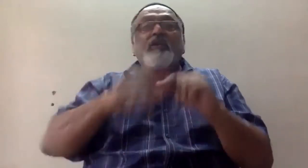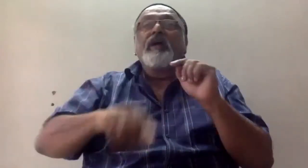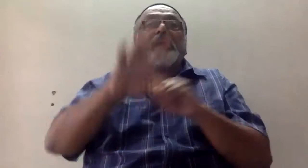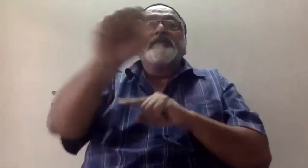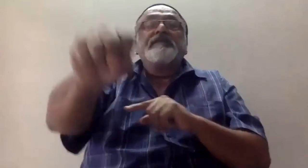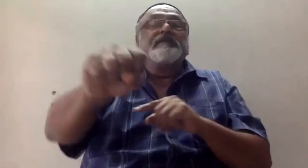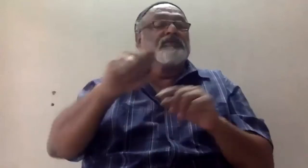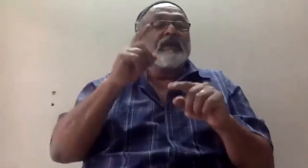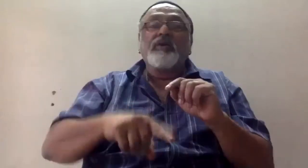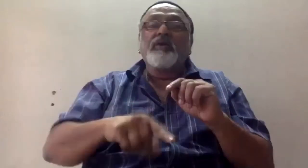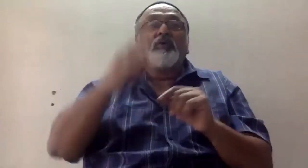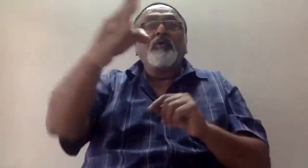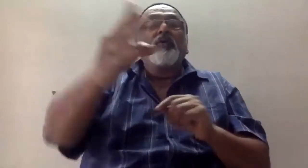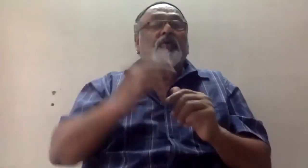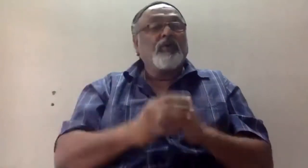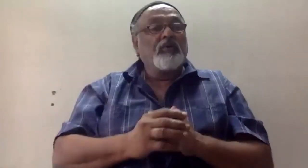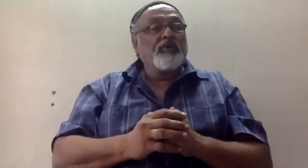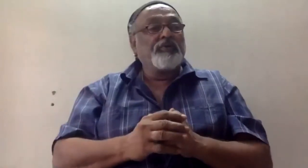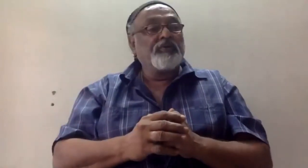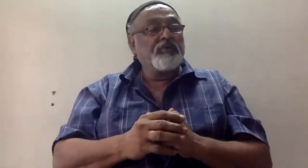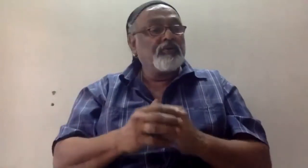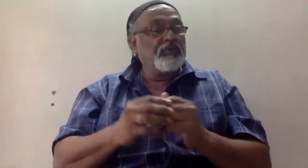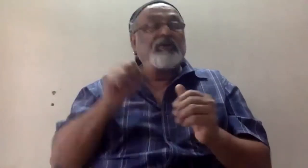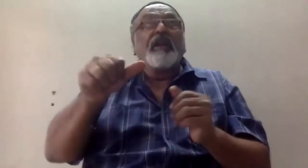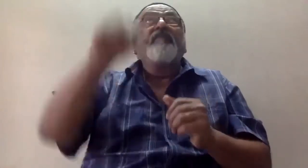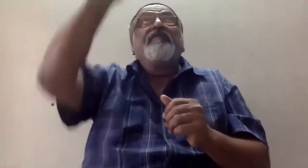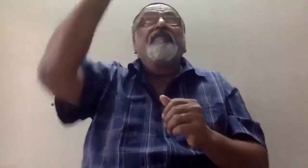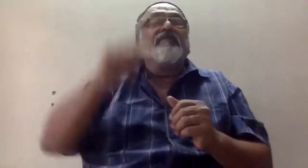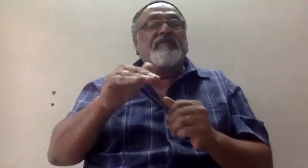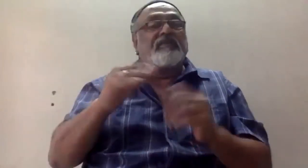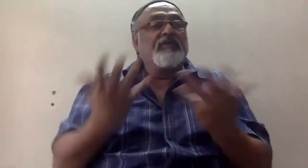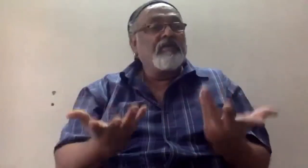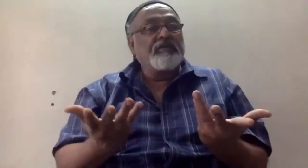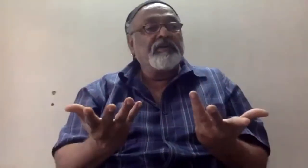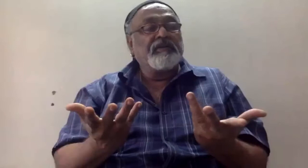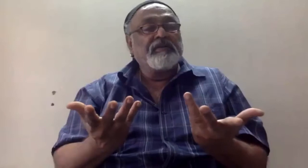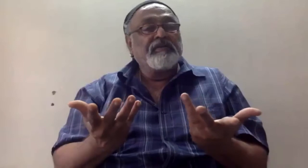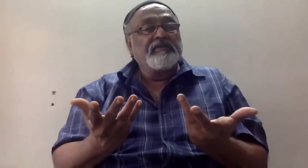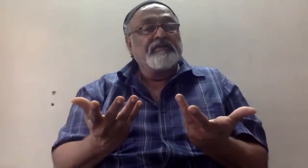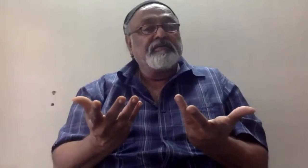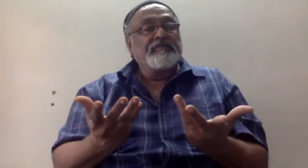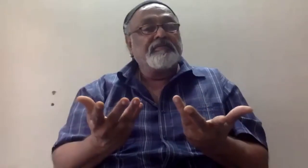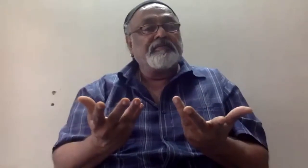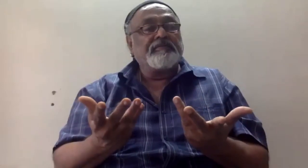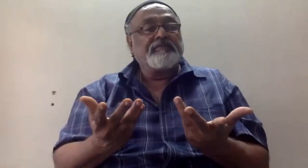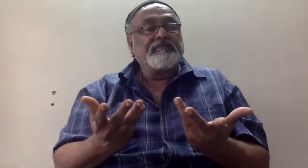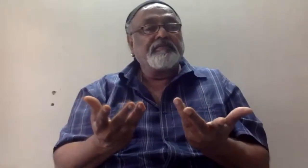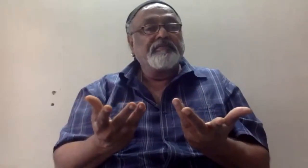because the next first floor, because there is no lift. So physical accessibility in the courtrooms is a huge, huge